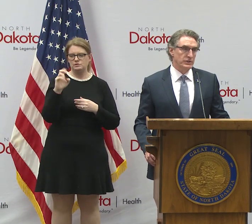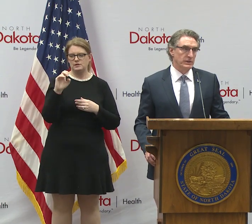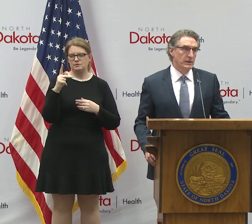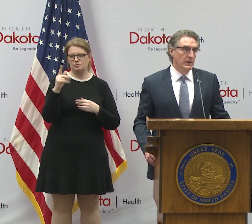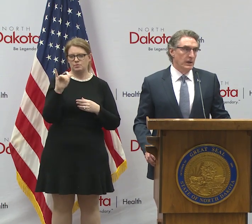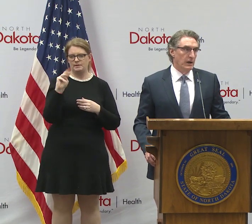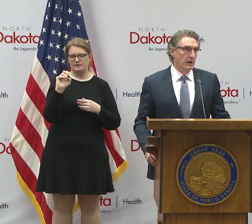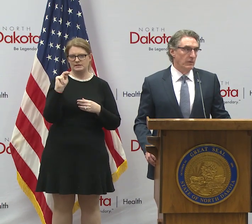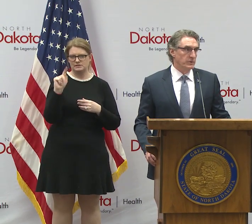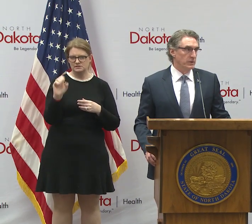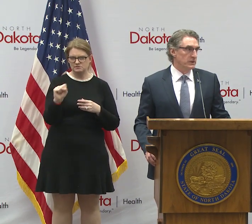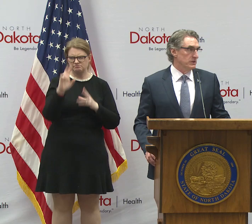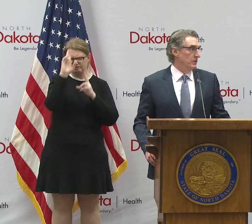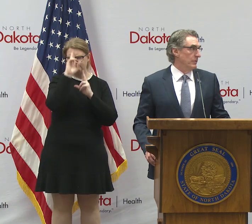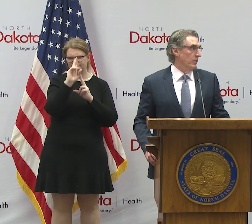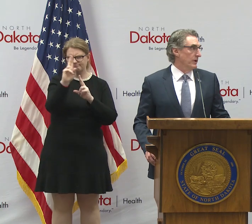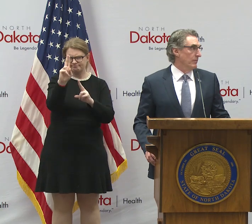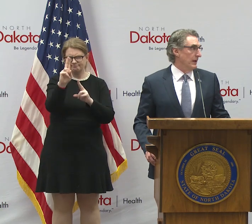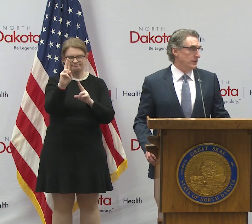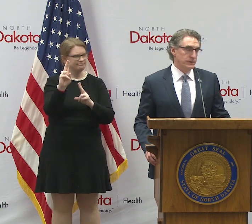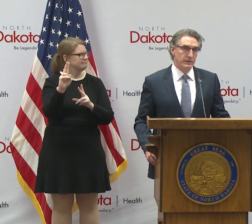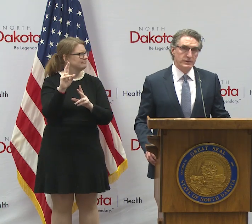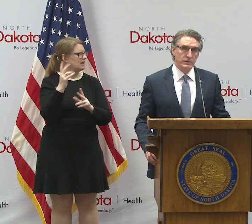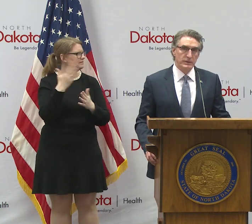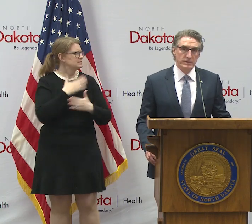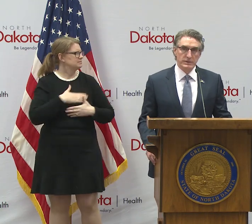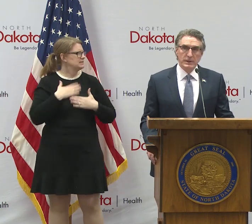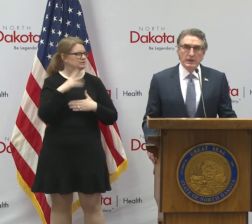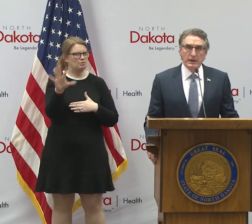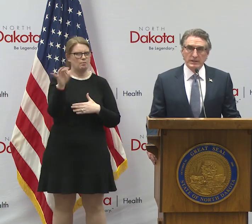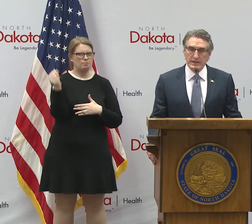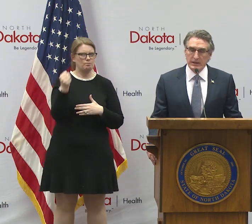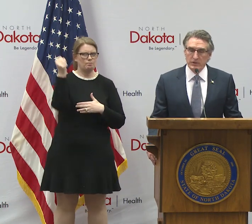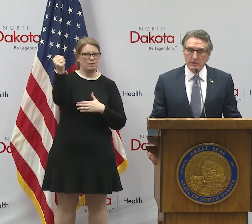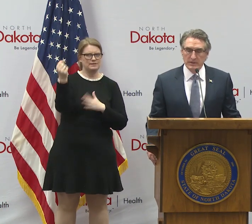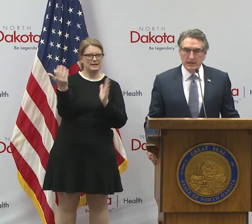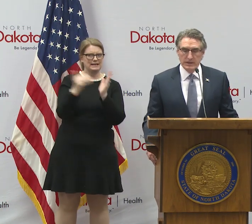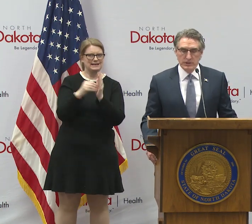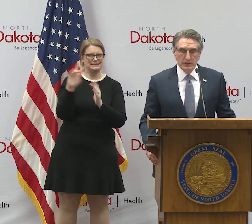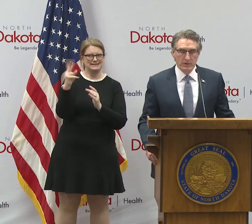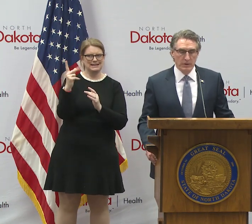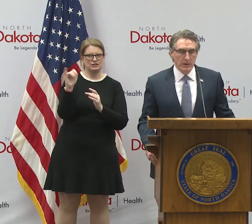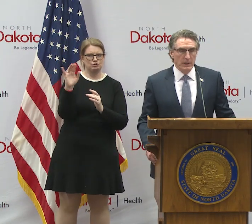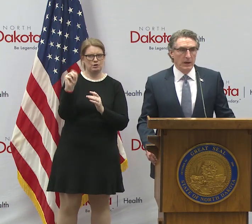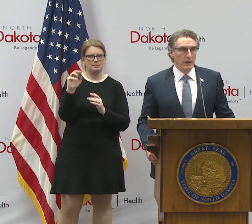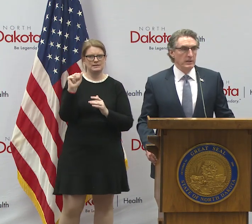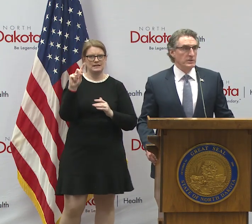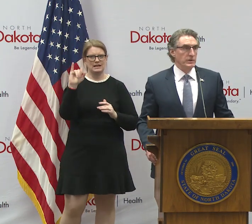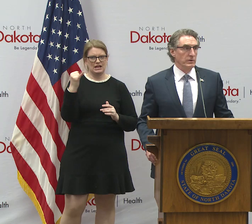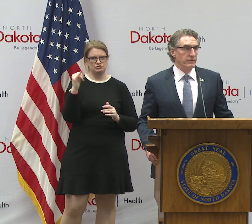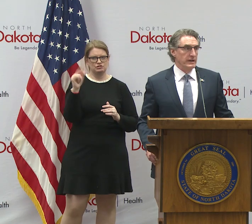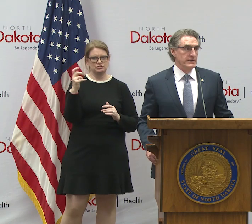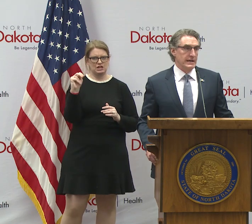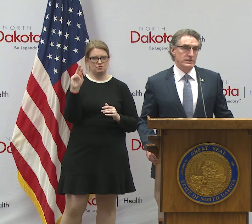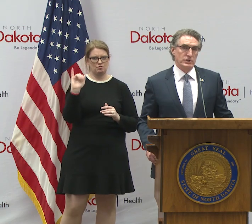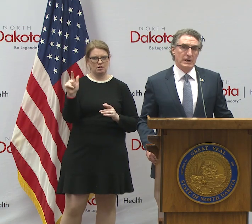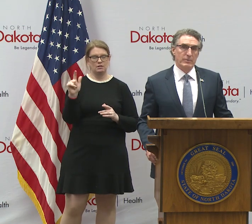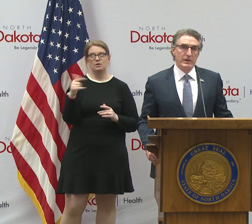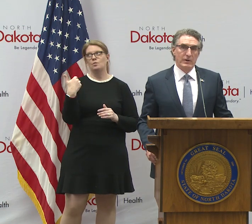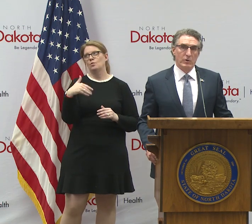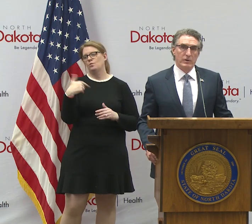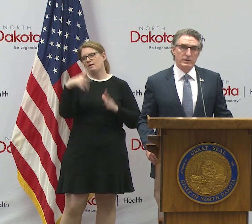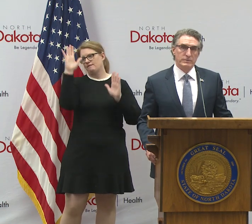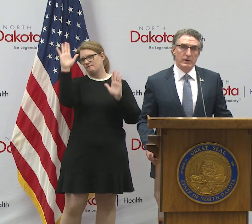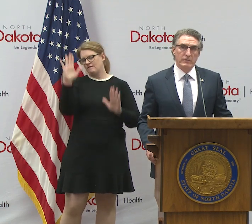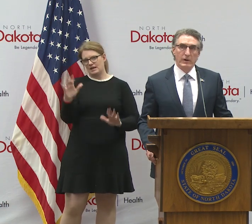with distinction. Was pleased to reappoint him last year to his second term as Adjutant General. He's been doing a fantastic job